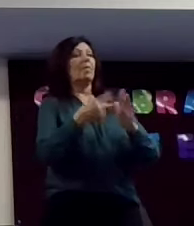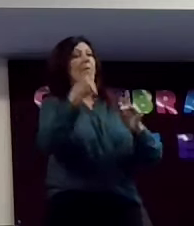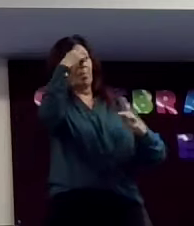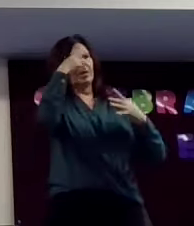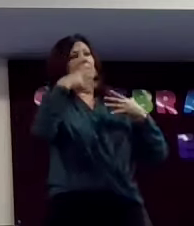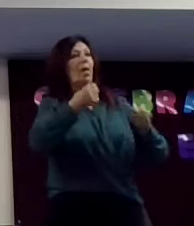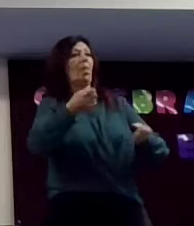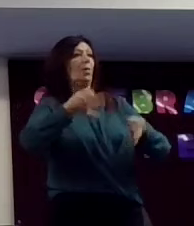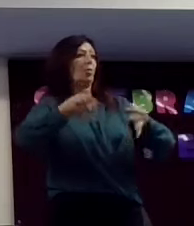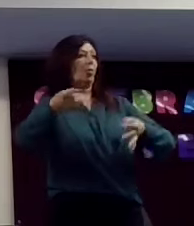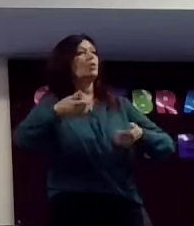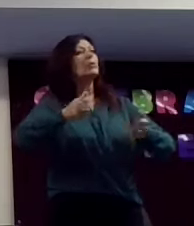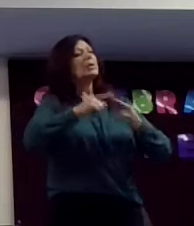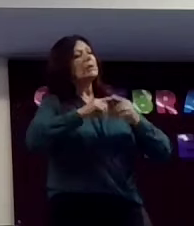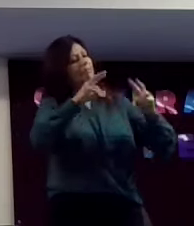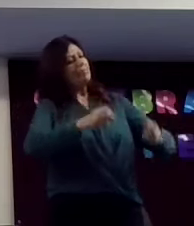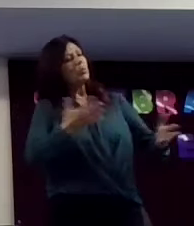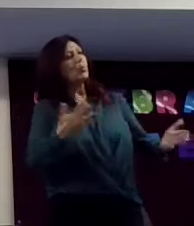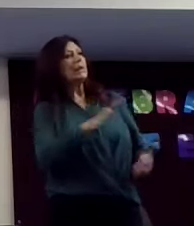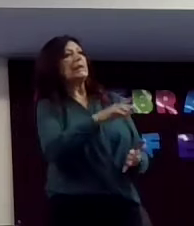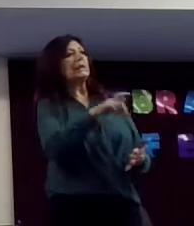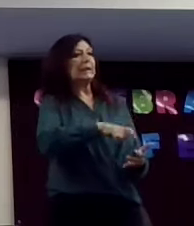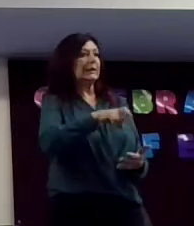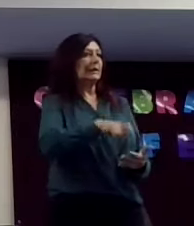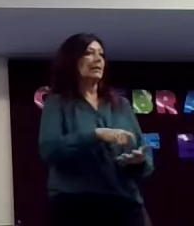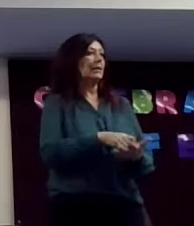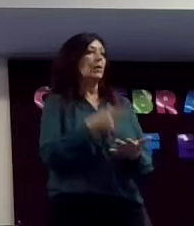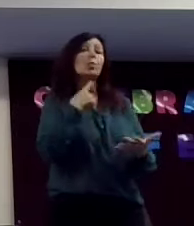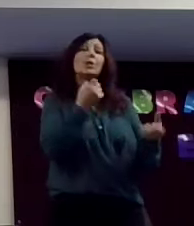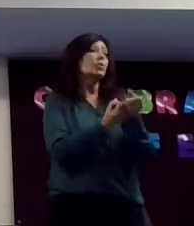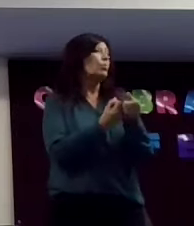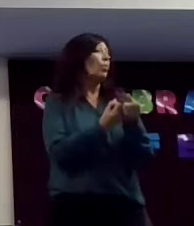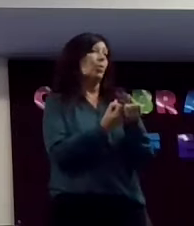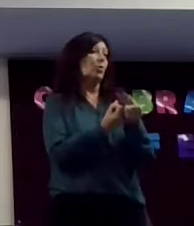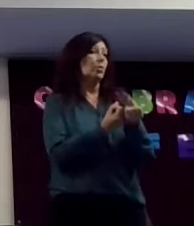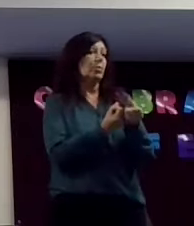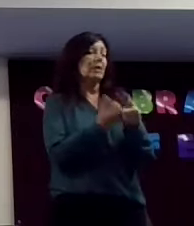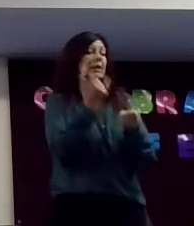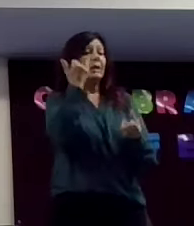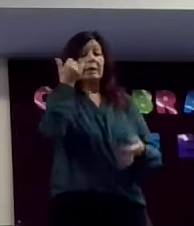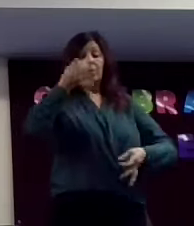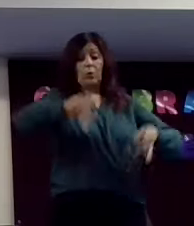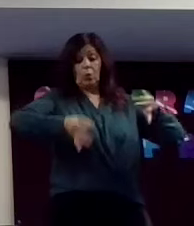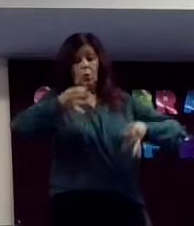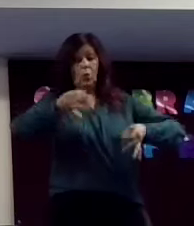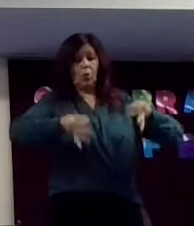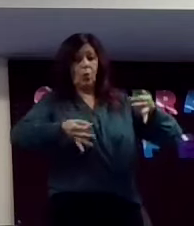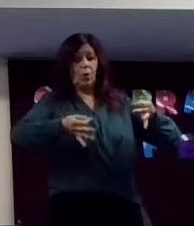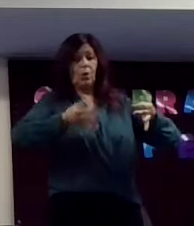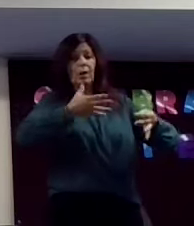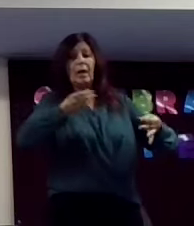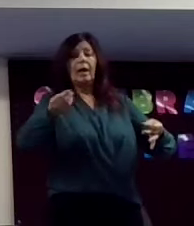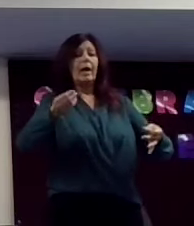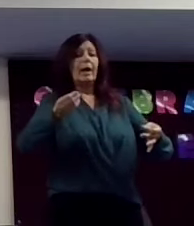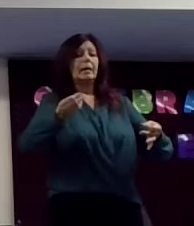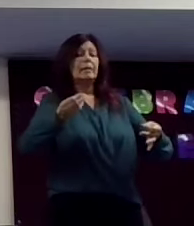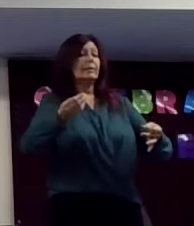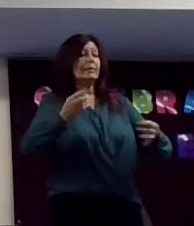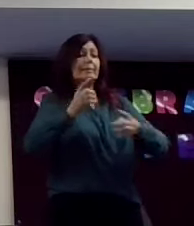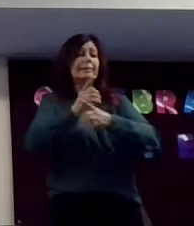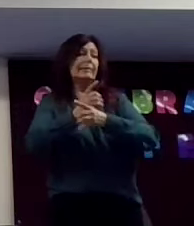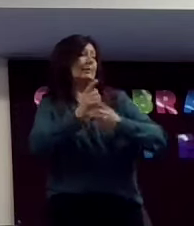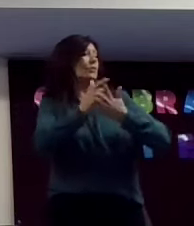mental health court and try to assess what the needs are. And we support those efforts. And if the court and the